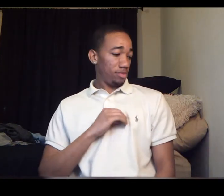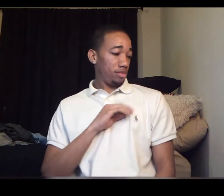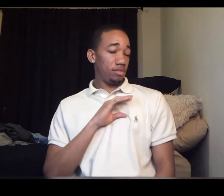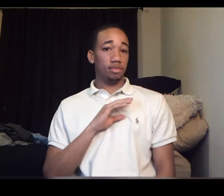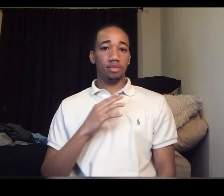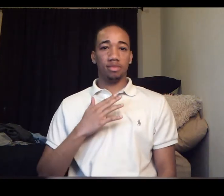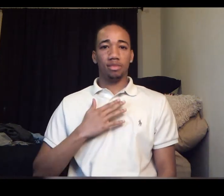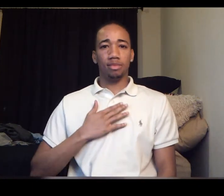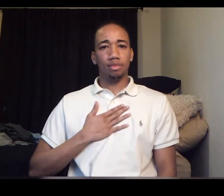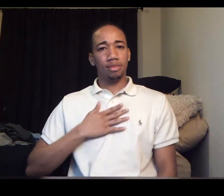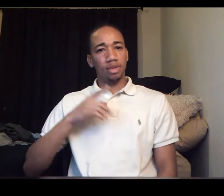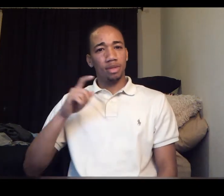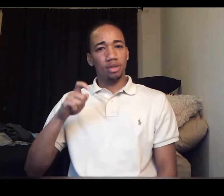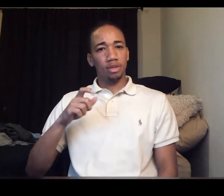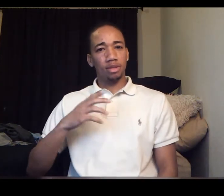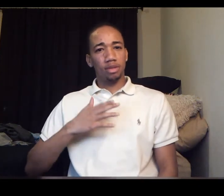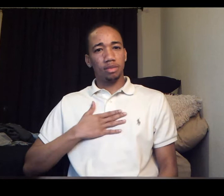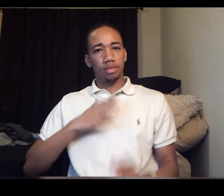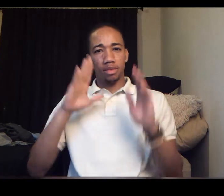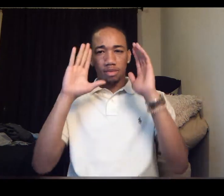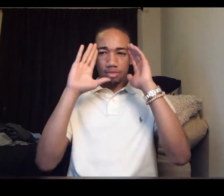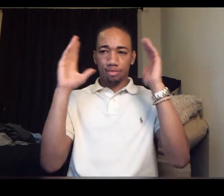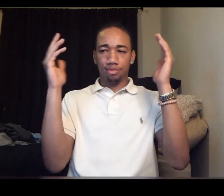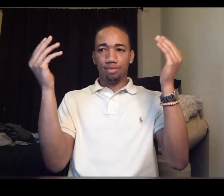caused a good, strong woman like you to walk out my